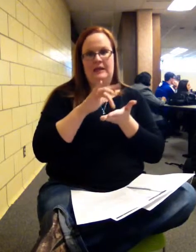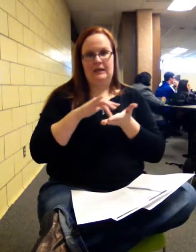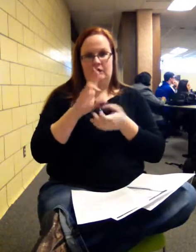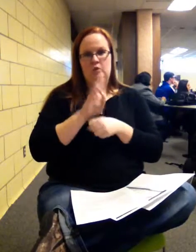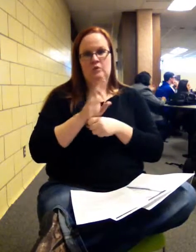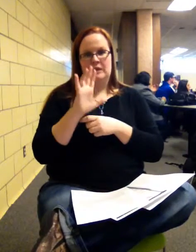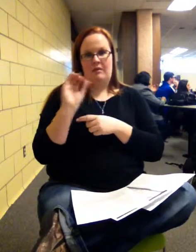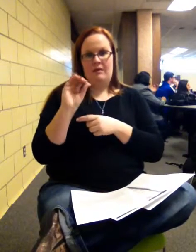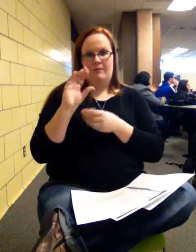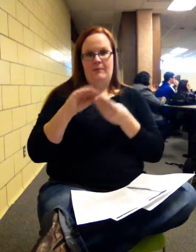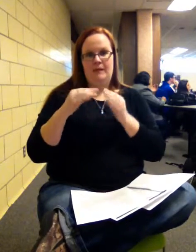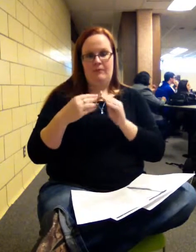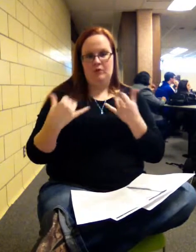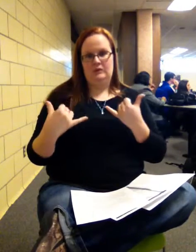point.